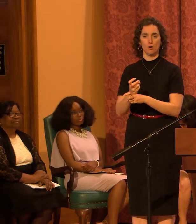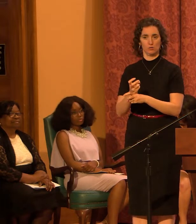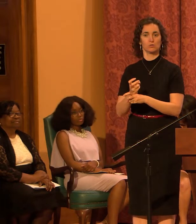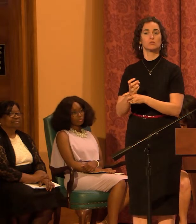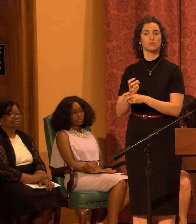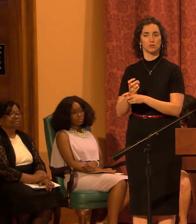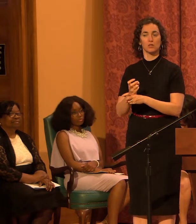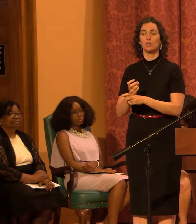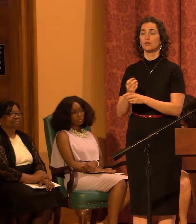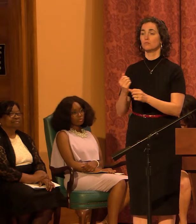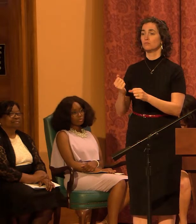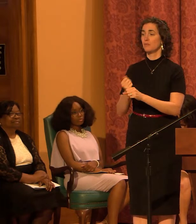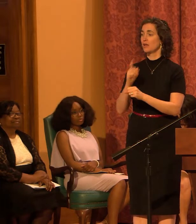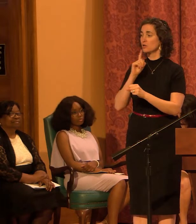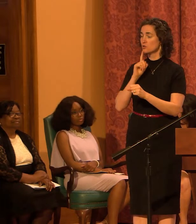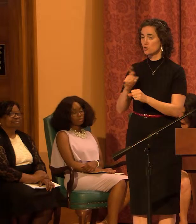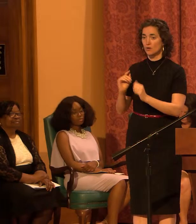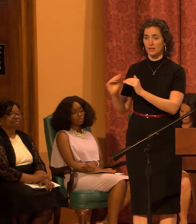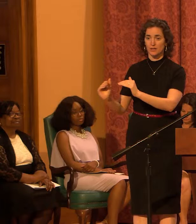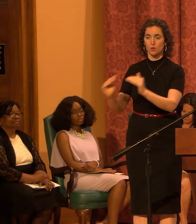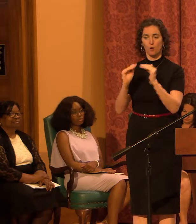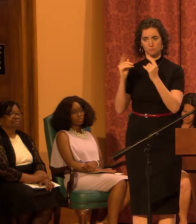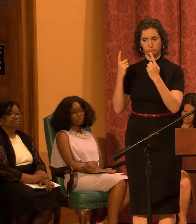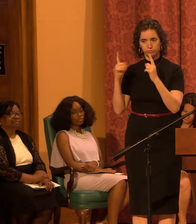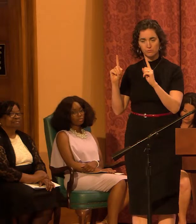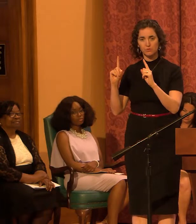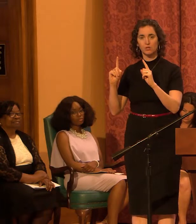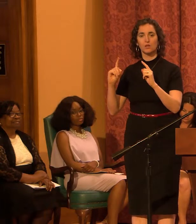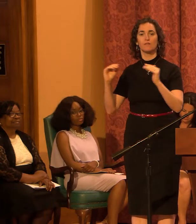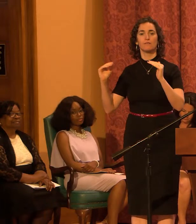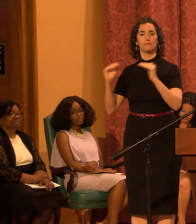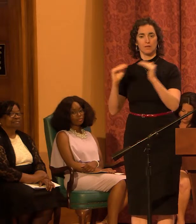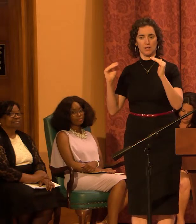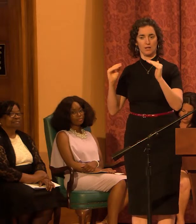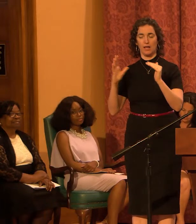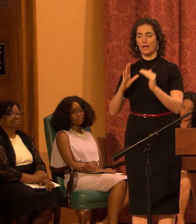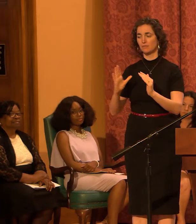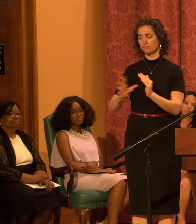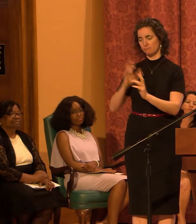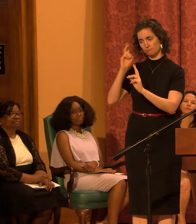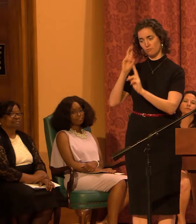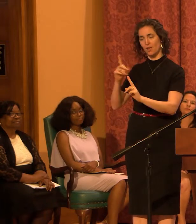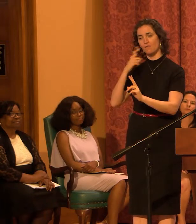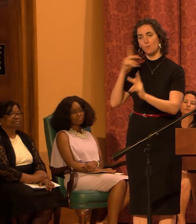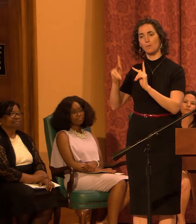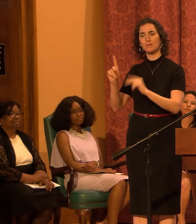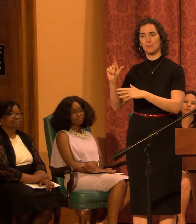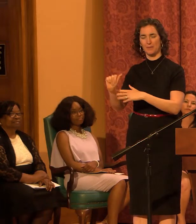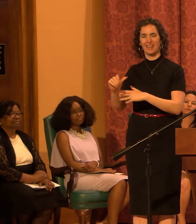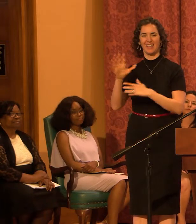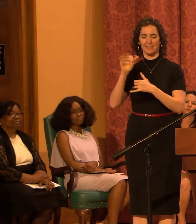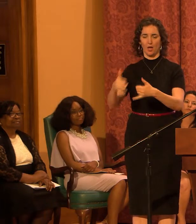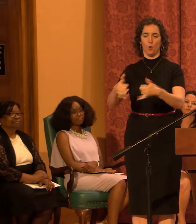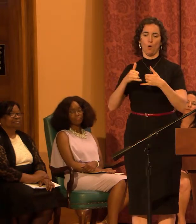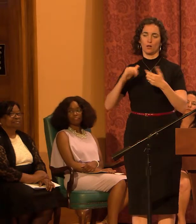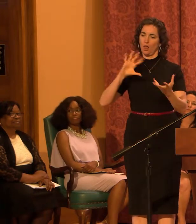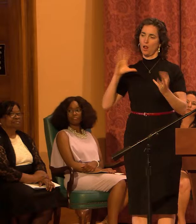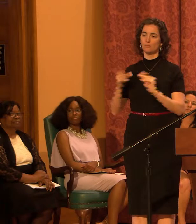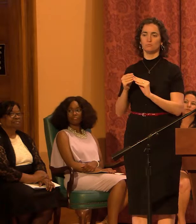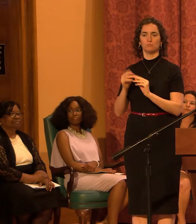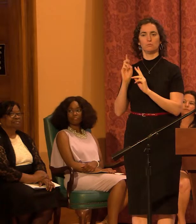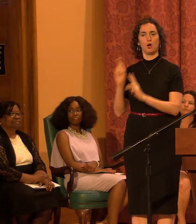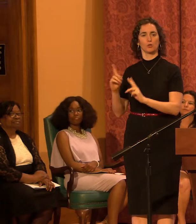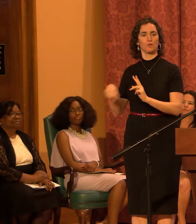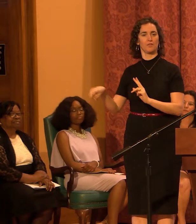tirelessly to ensure equality, justice, and dignity for people with disabilities. It